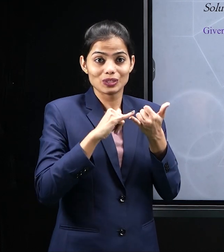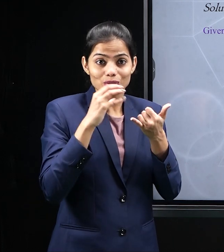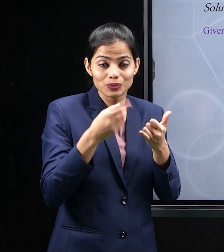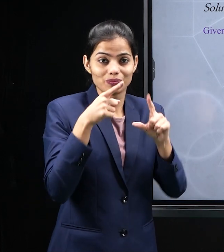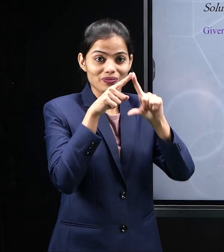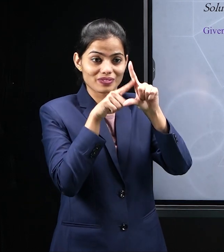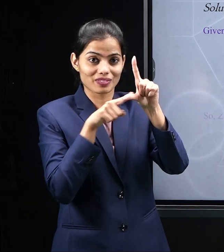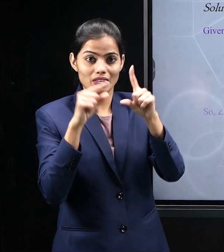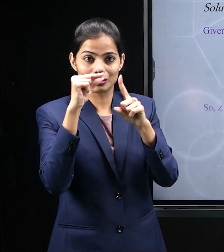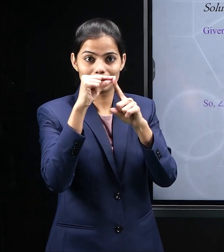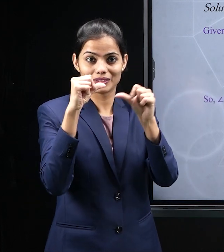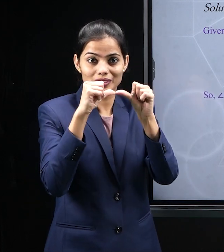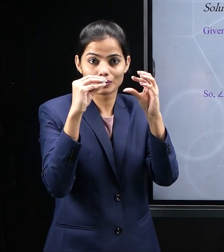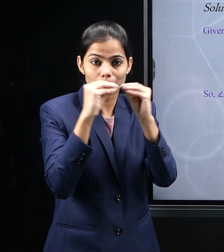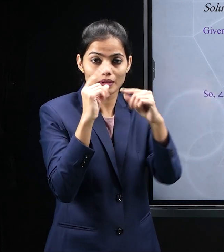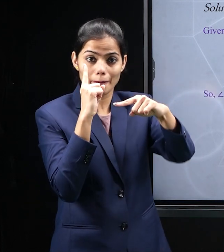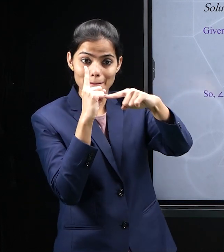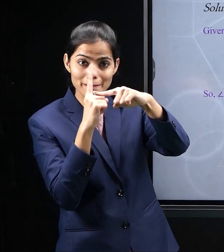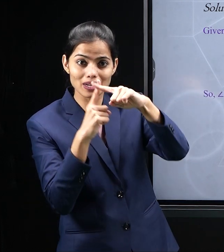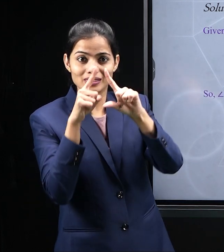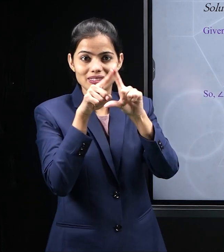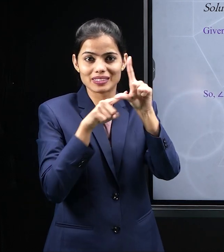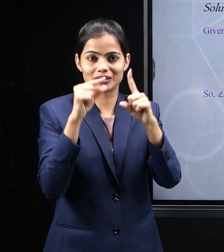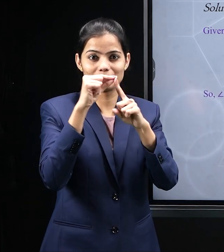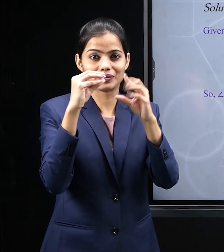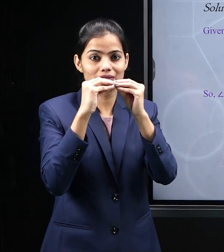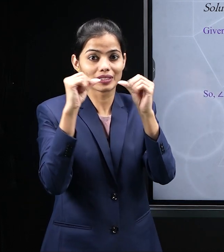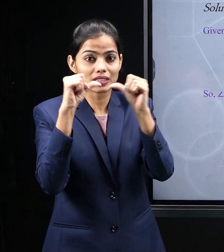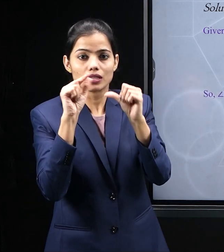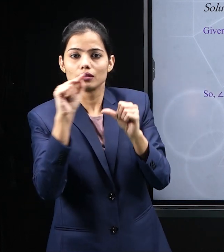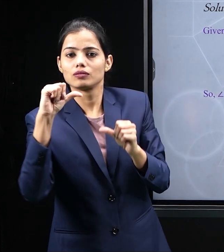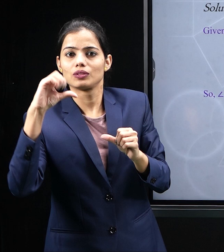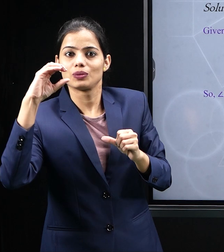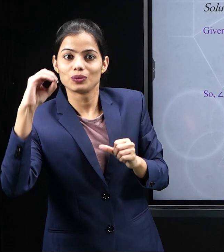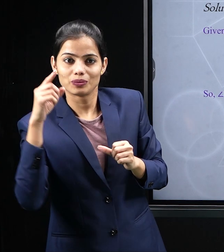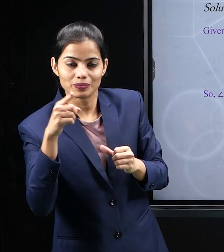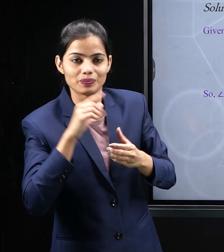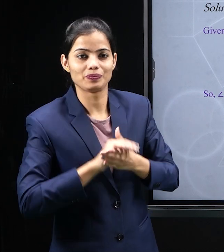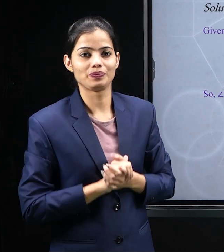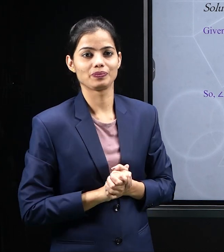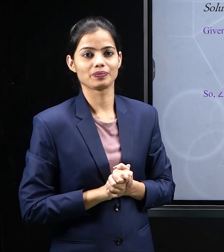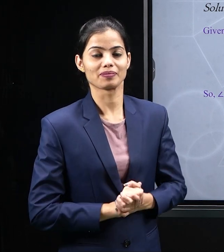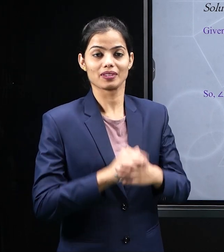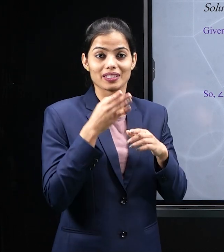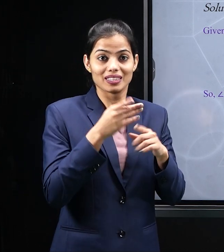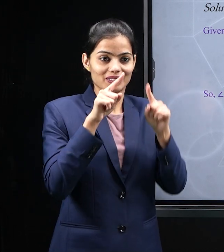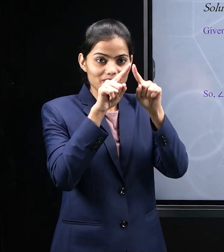So, angle PAB plus angle PBA is equal to 90 degree. In